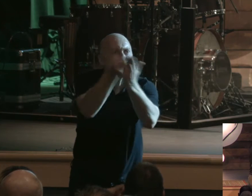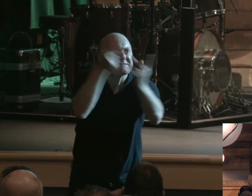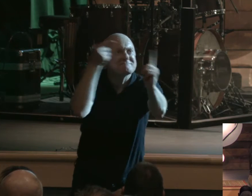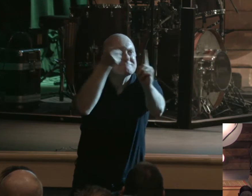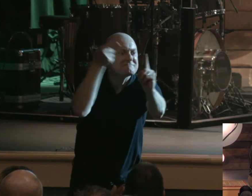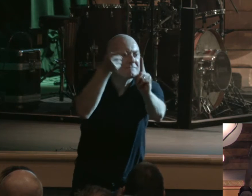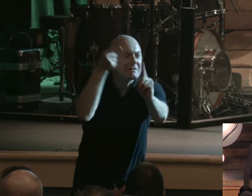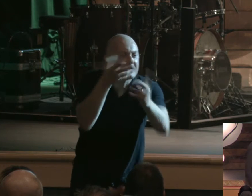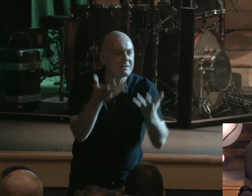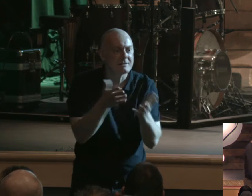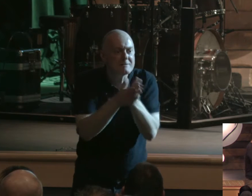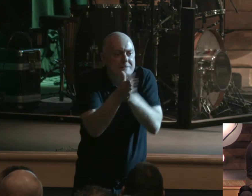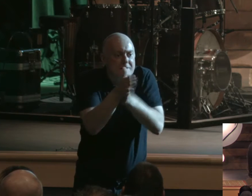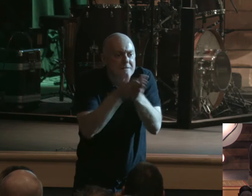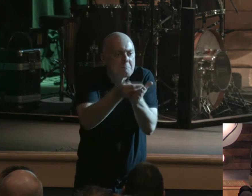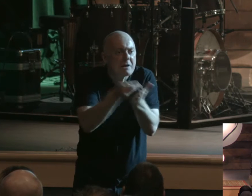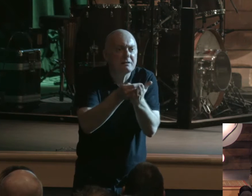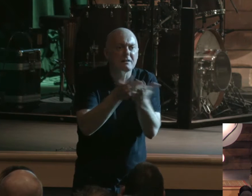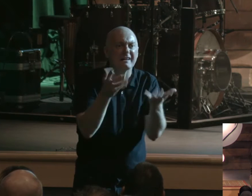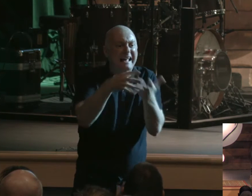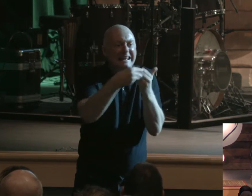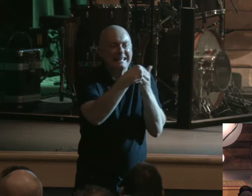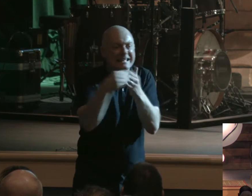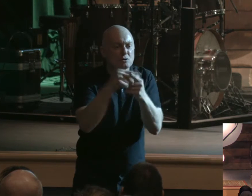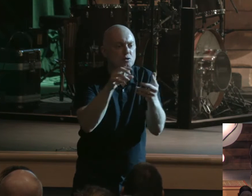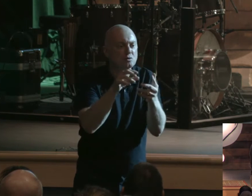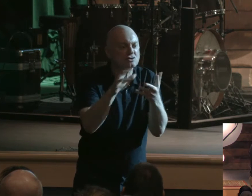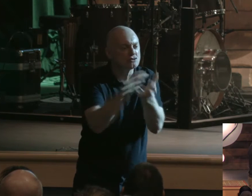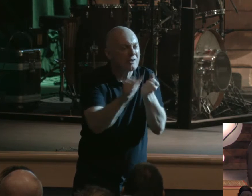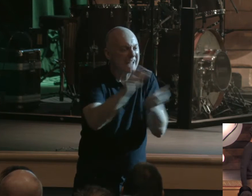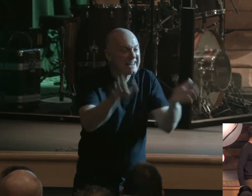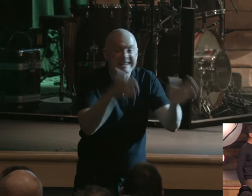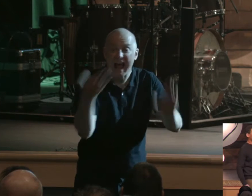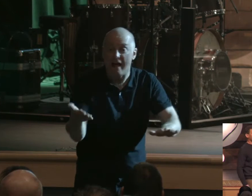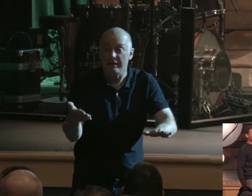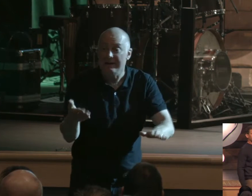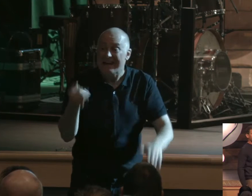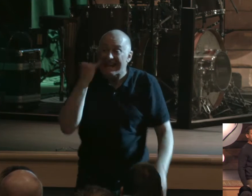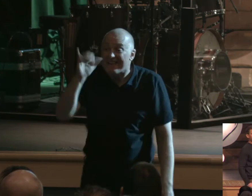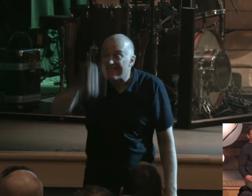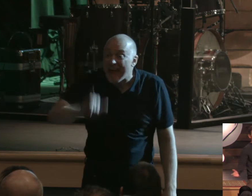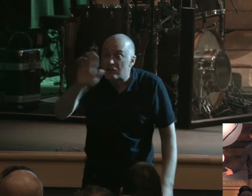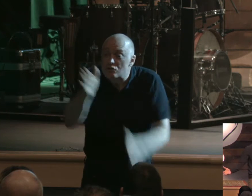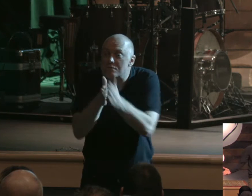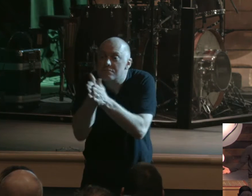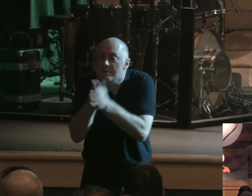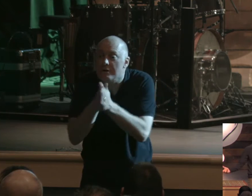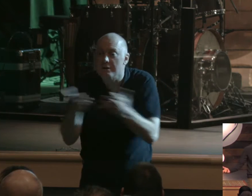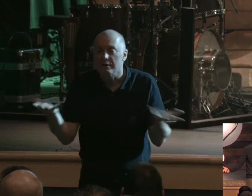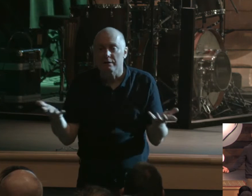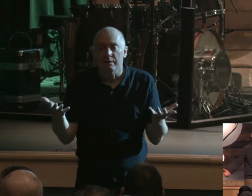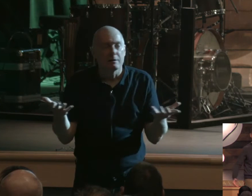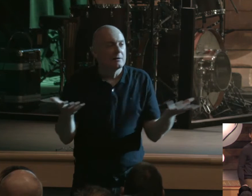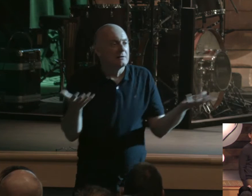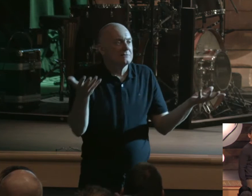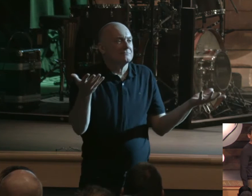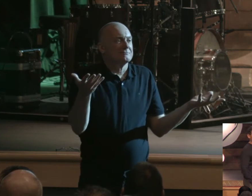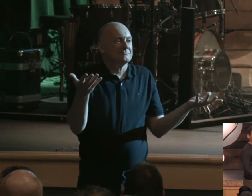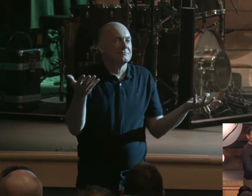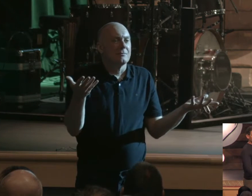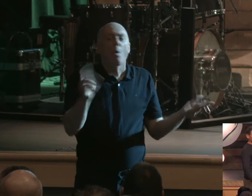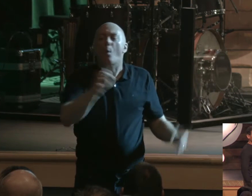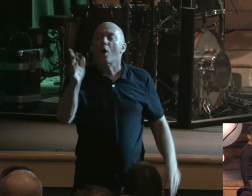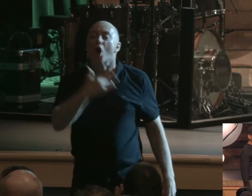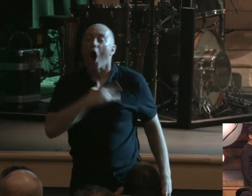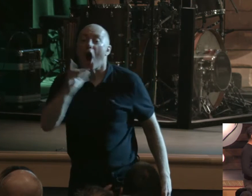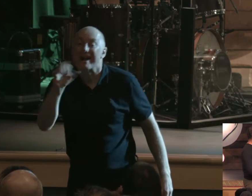going to lead him to destruction and death. He doesn't see this, though, because he's so focused here. But if this is your only motivation, you cannot serve both God and money. Where your